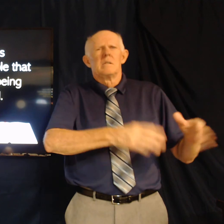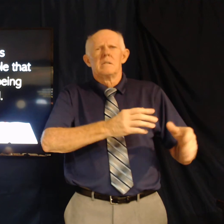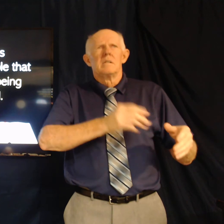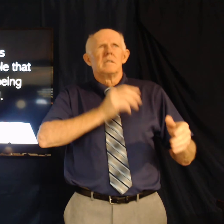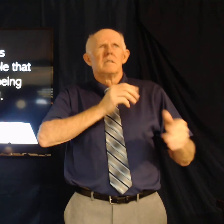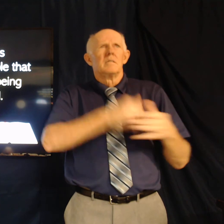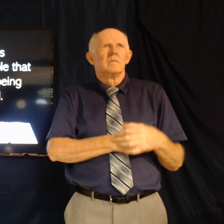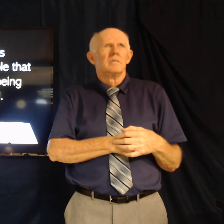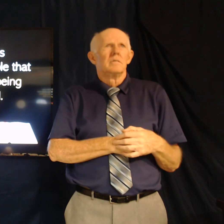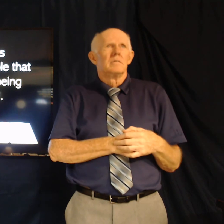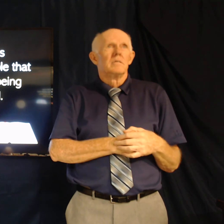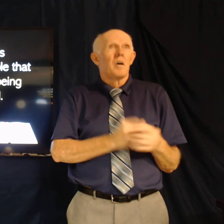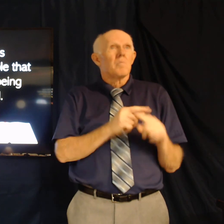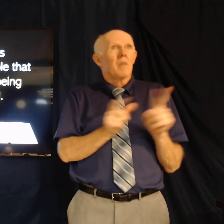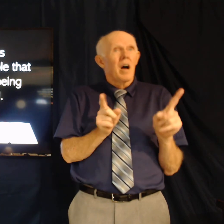destroyed in hell.